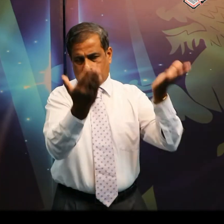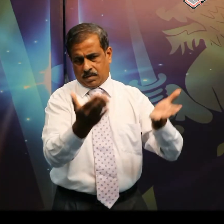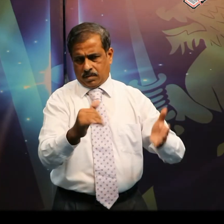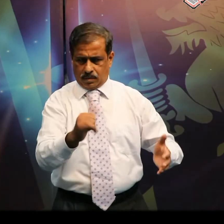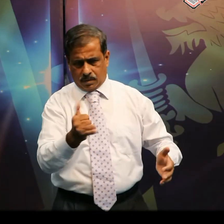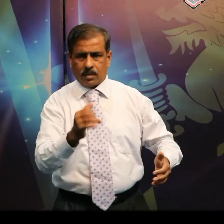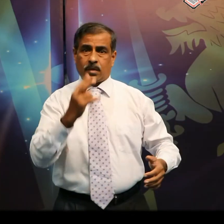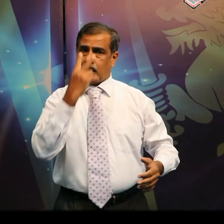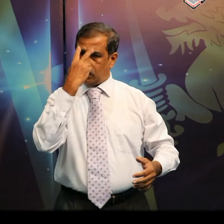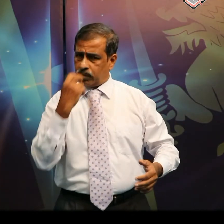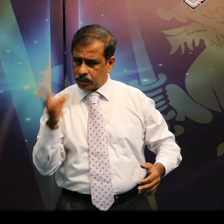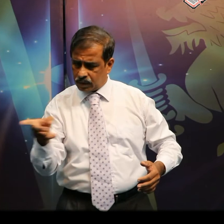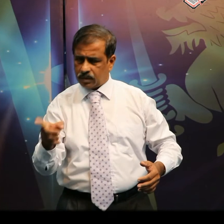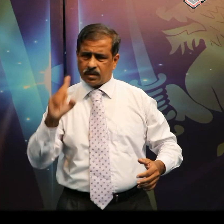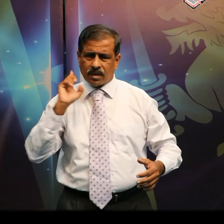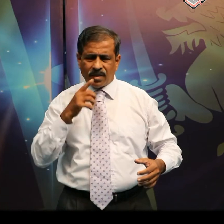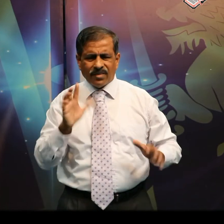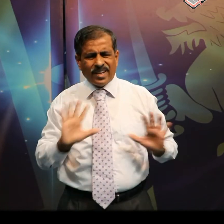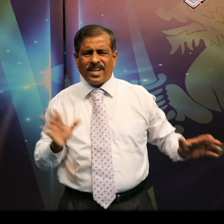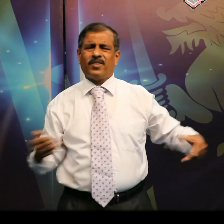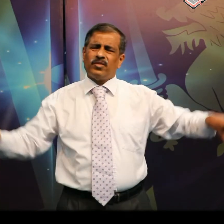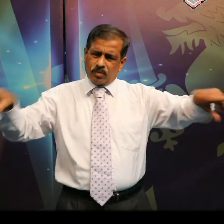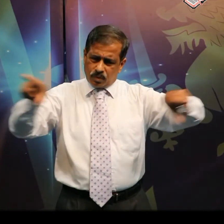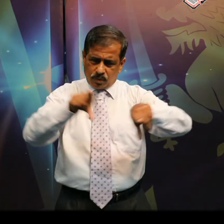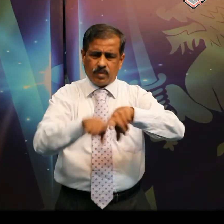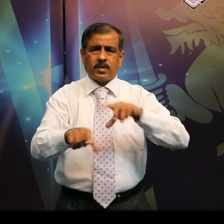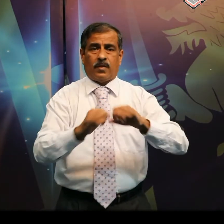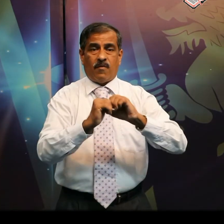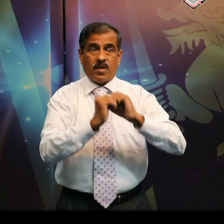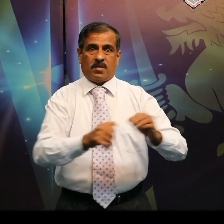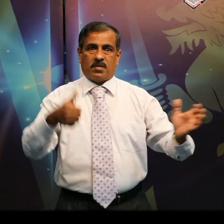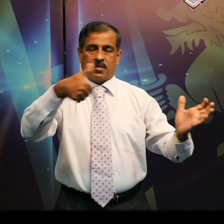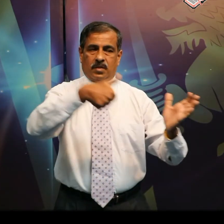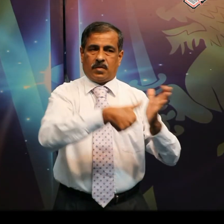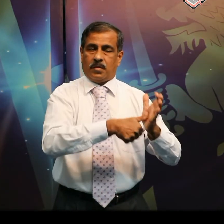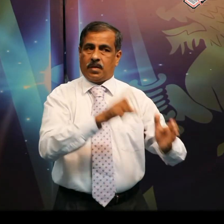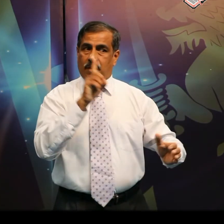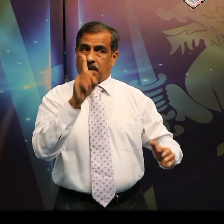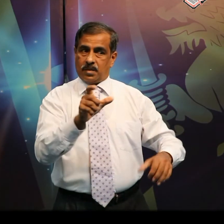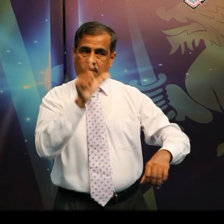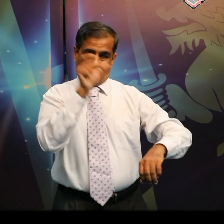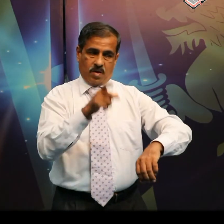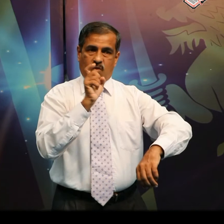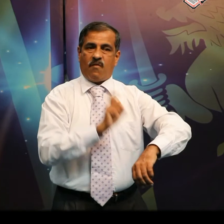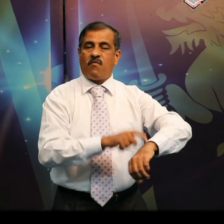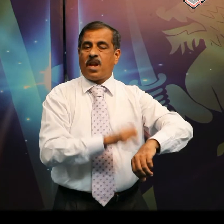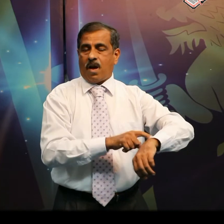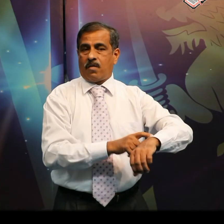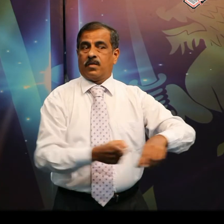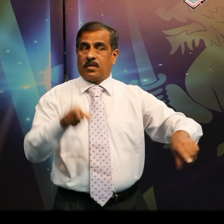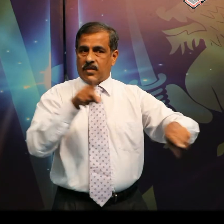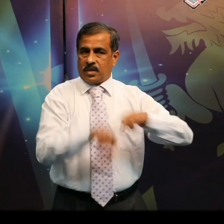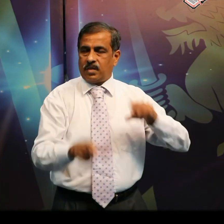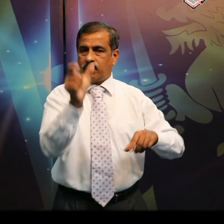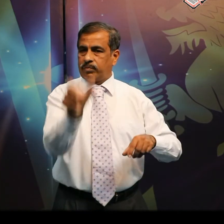the contrary, many things are really not so important. If you do not know how to compromise,